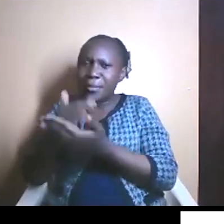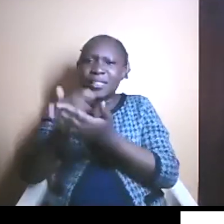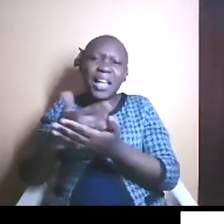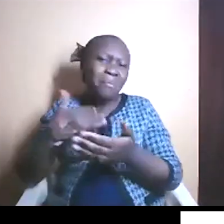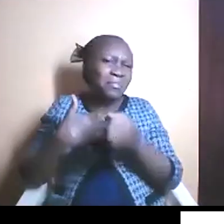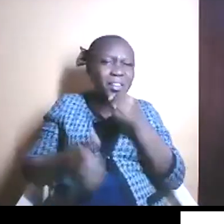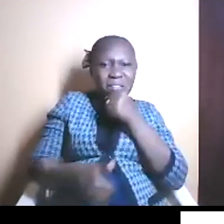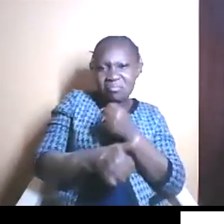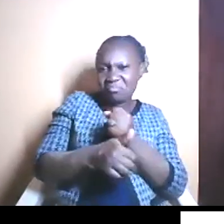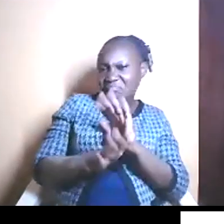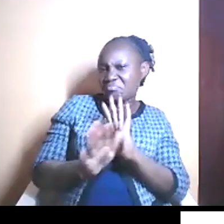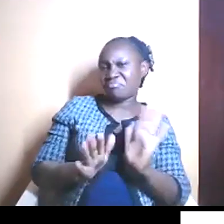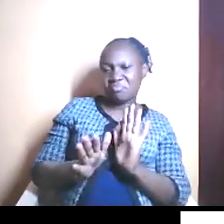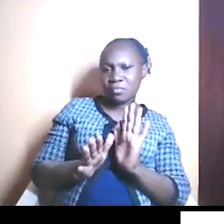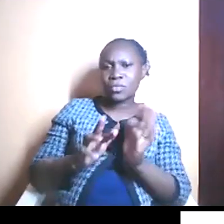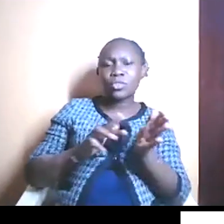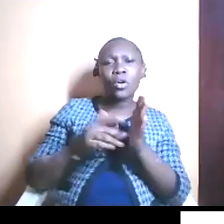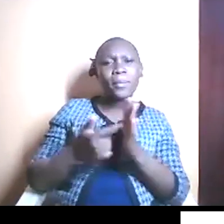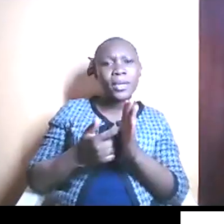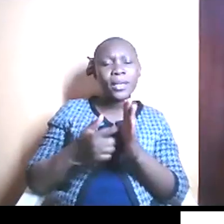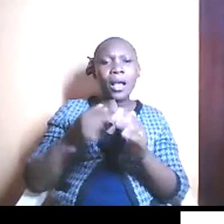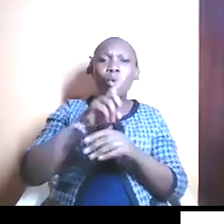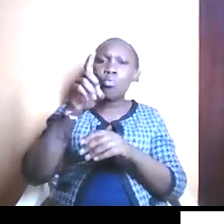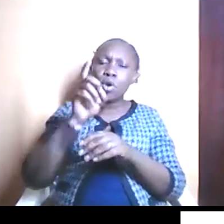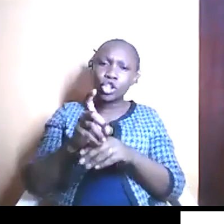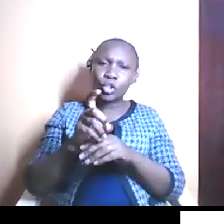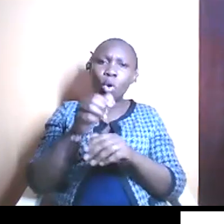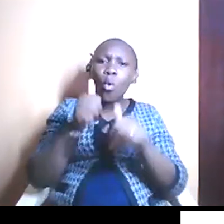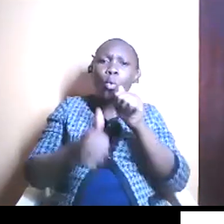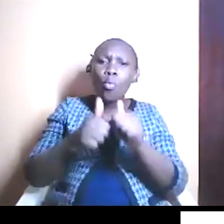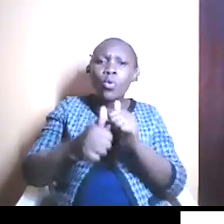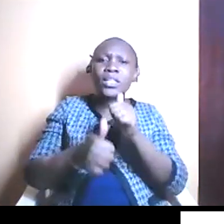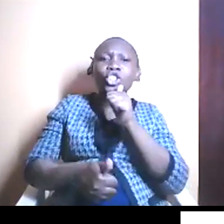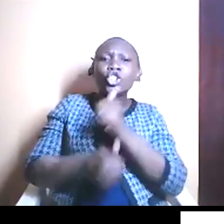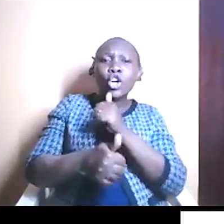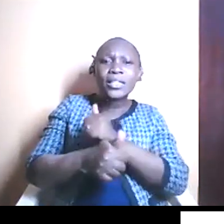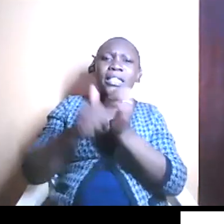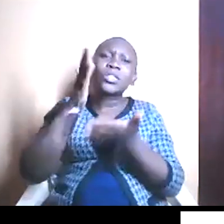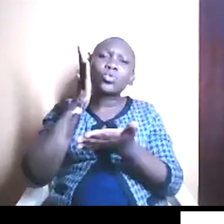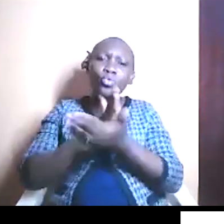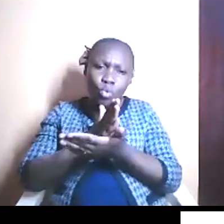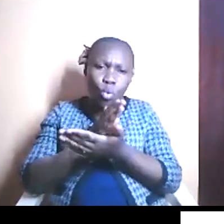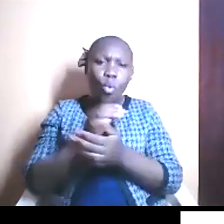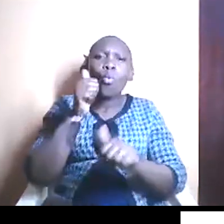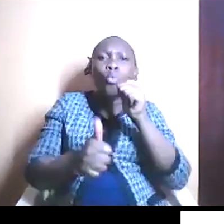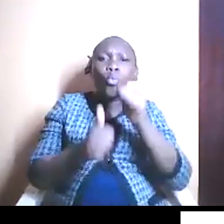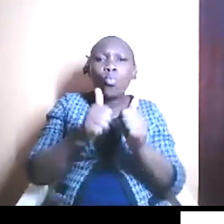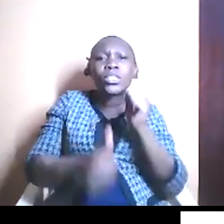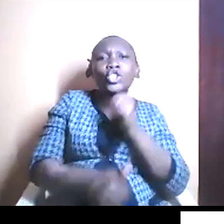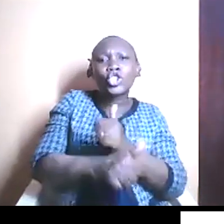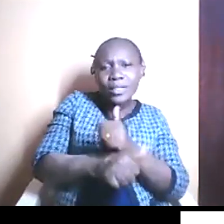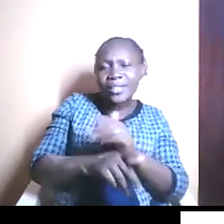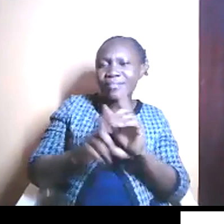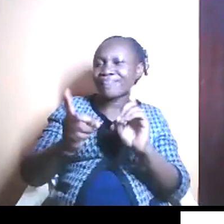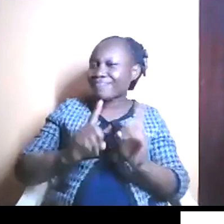question begs, which part of this toxicity is perception and which one is reality? The thing that I would like to challenge all of